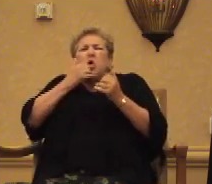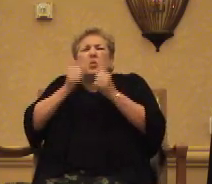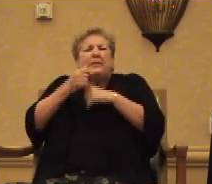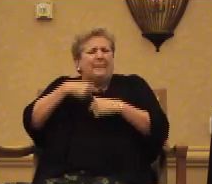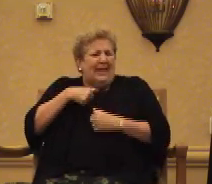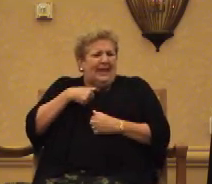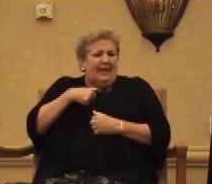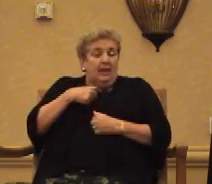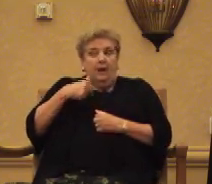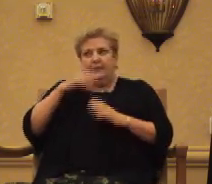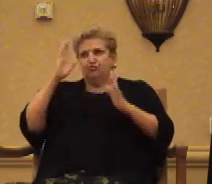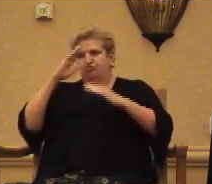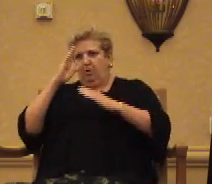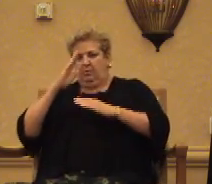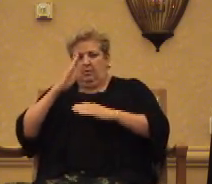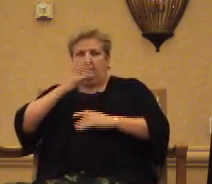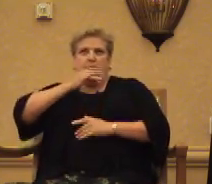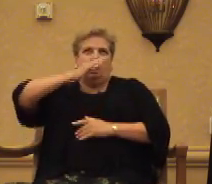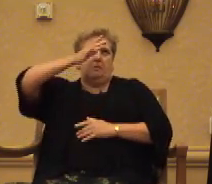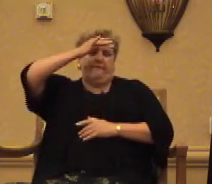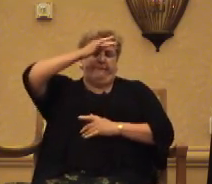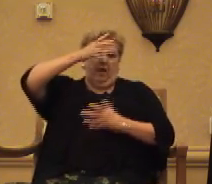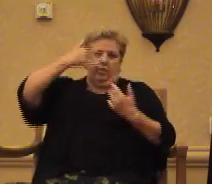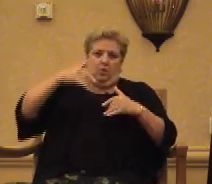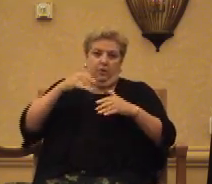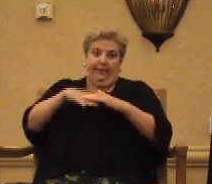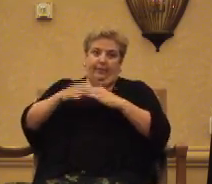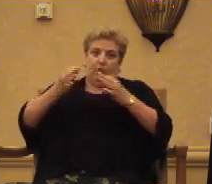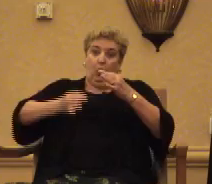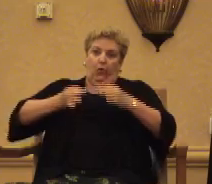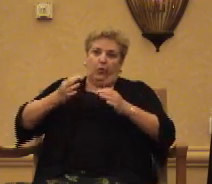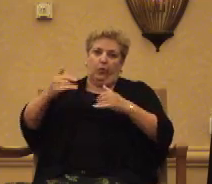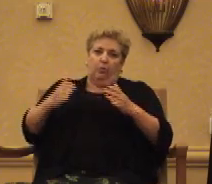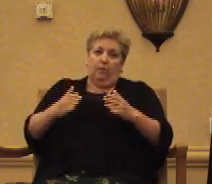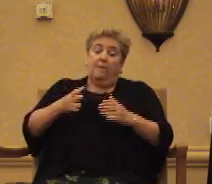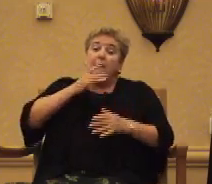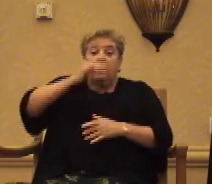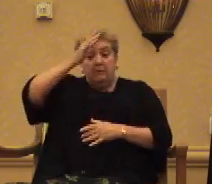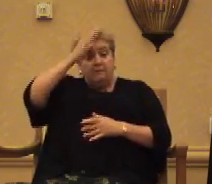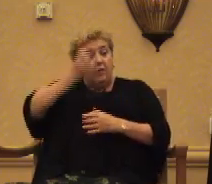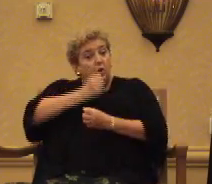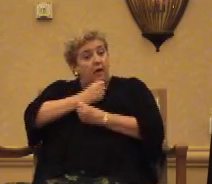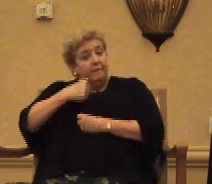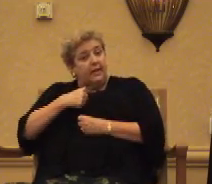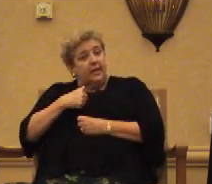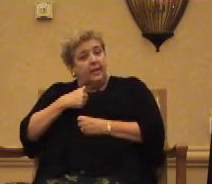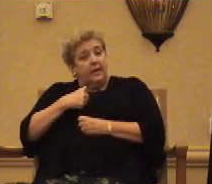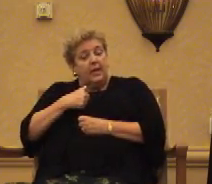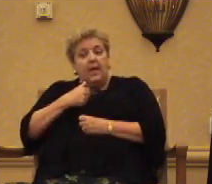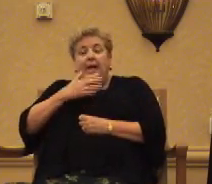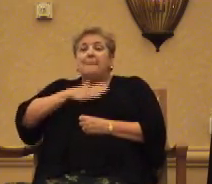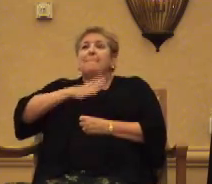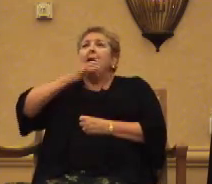and father are in that courtroom because my mother and father love me. And my mother and father would have done anything to help